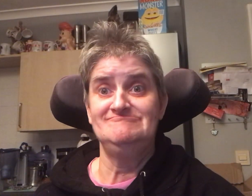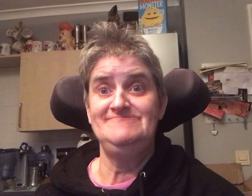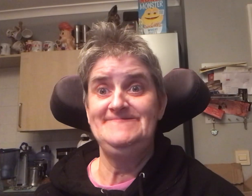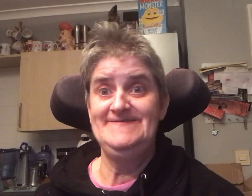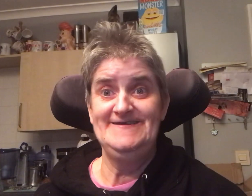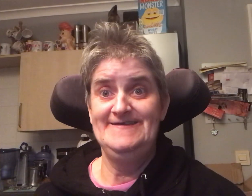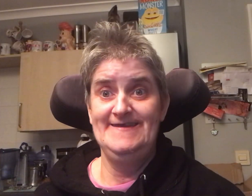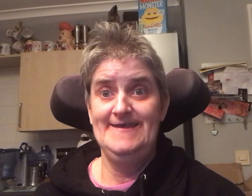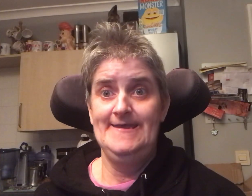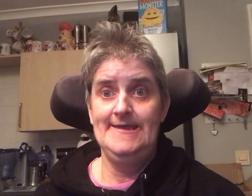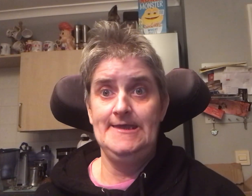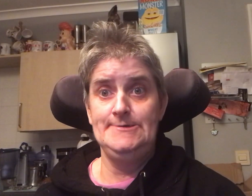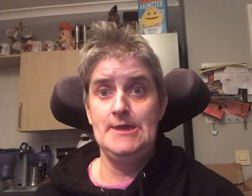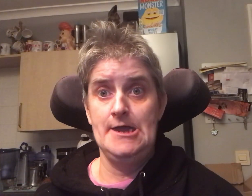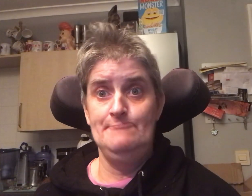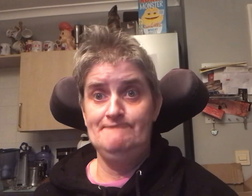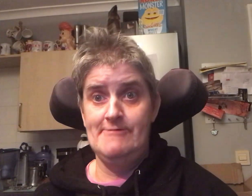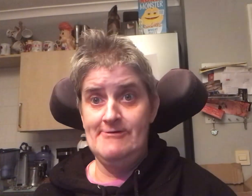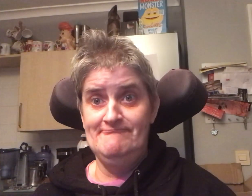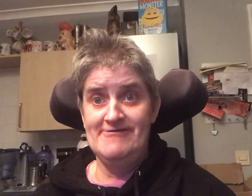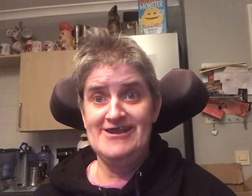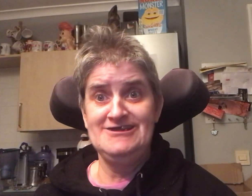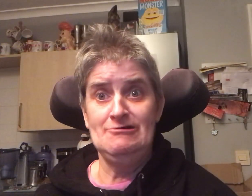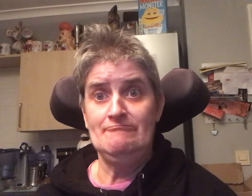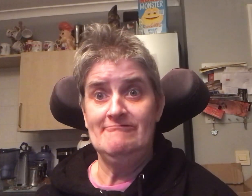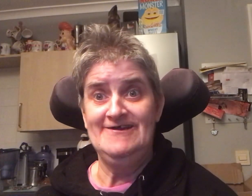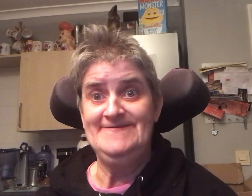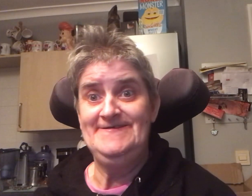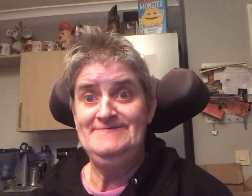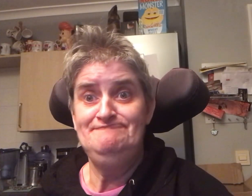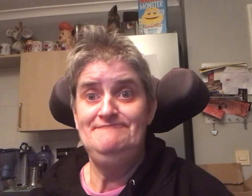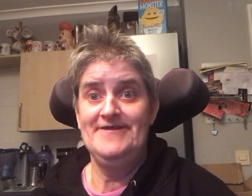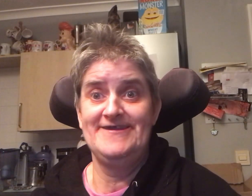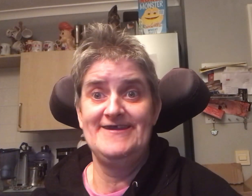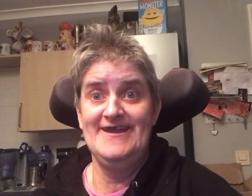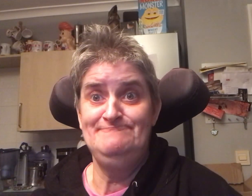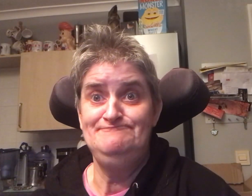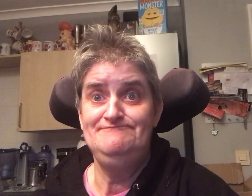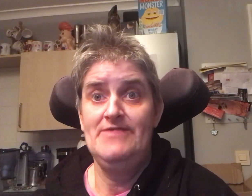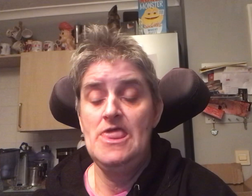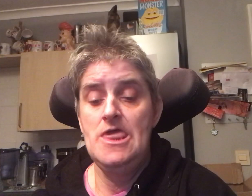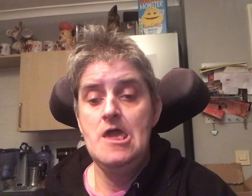pebbles, and that very you was begin.